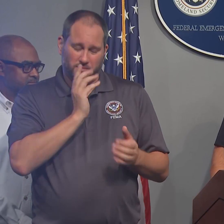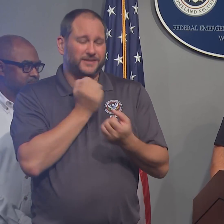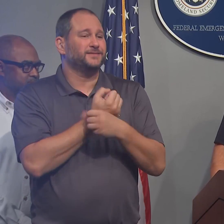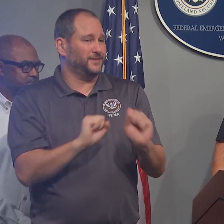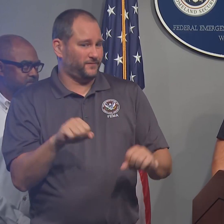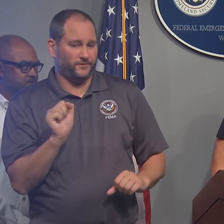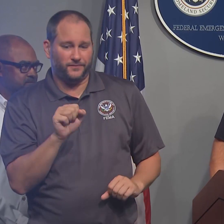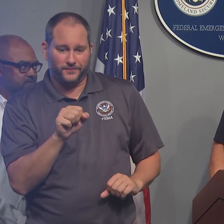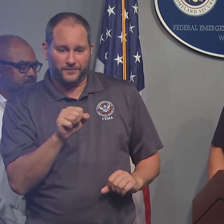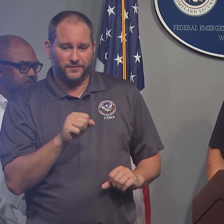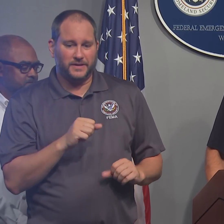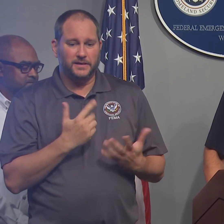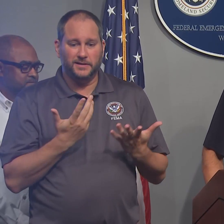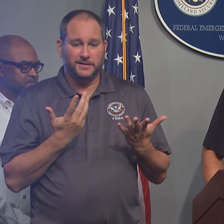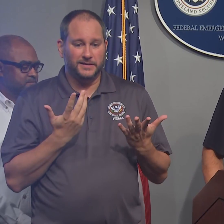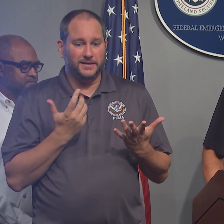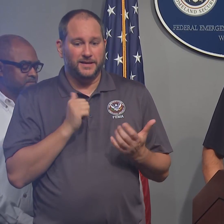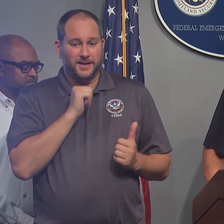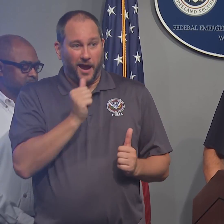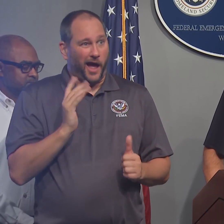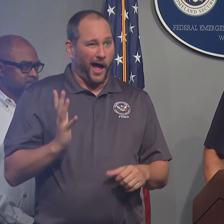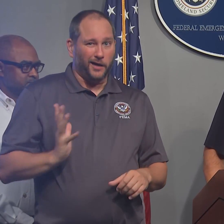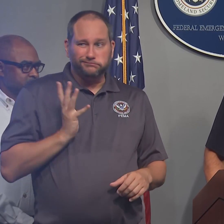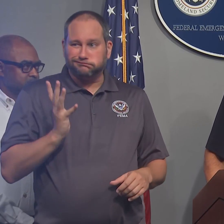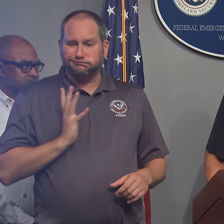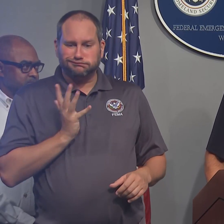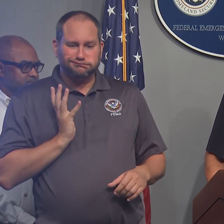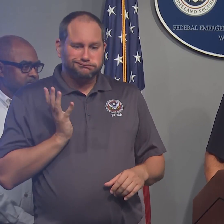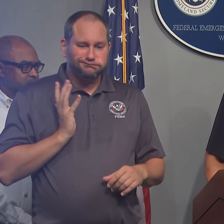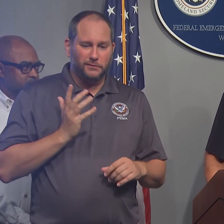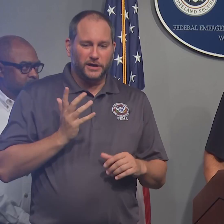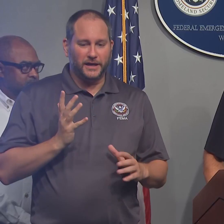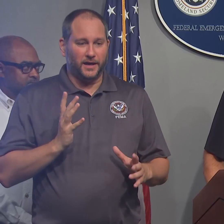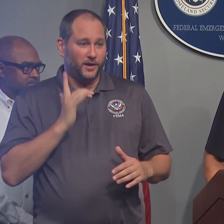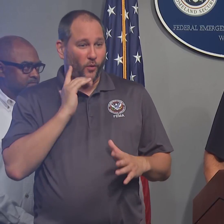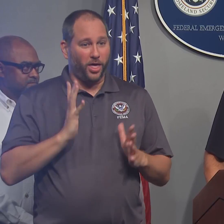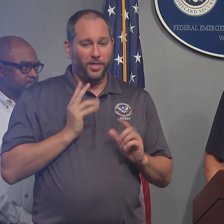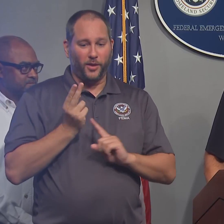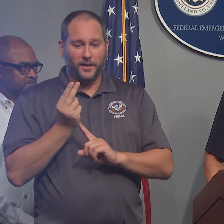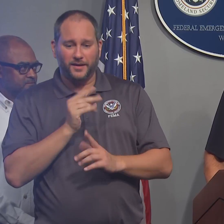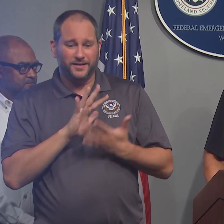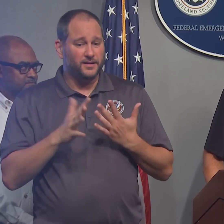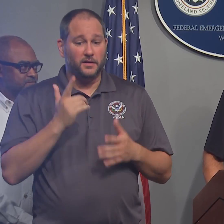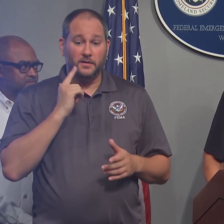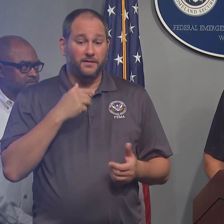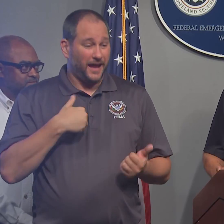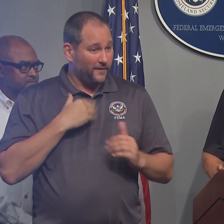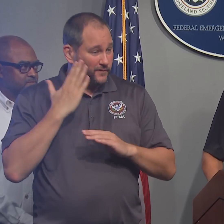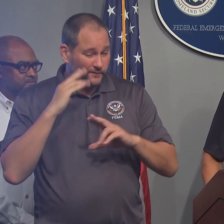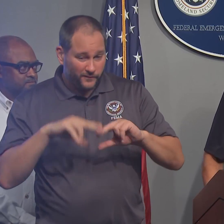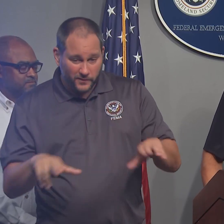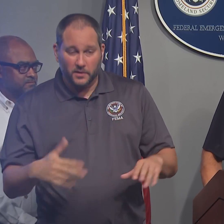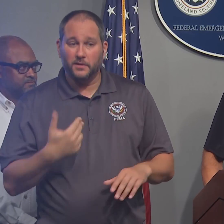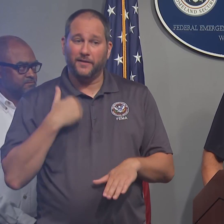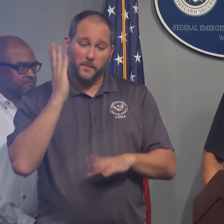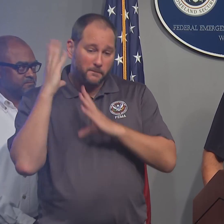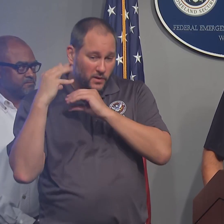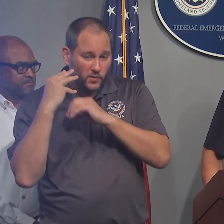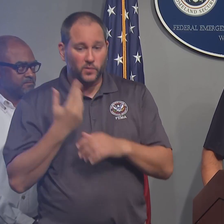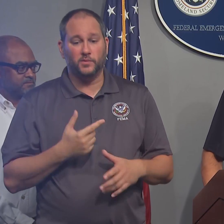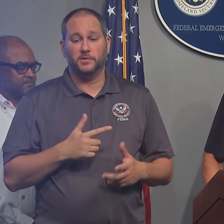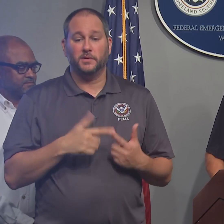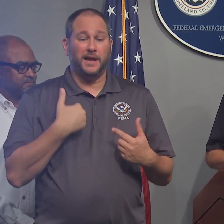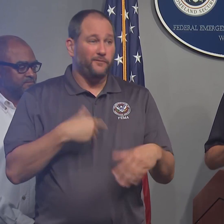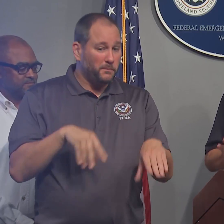conditions are Spartan, so we'd ask you to bring your toothbrush, your pillow, other comfort items with